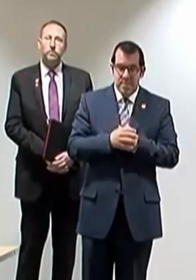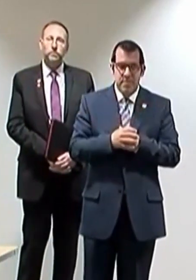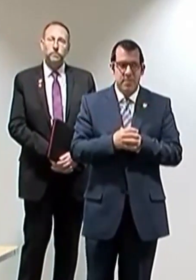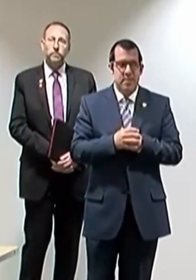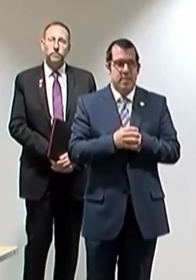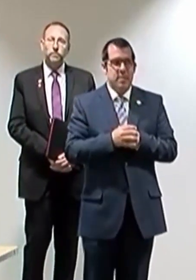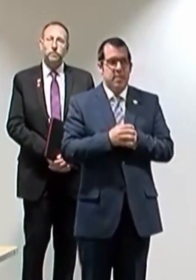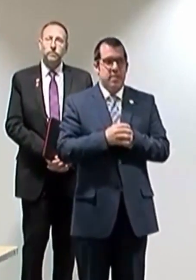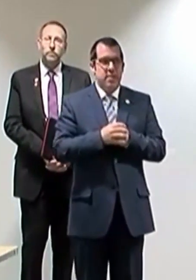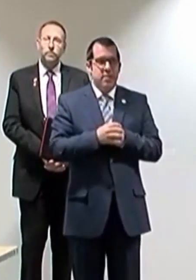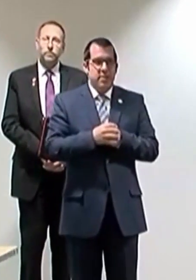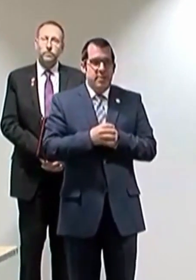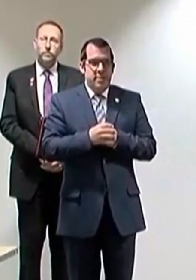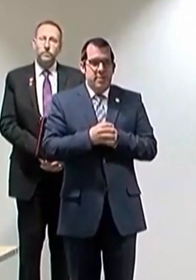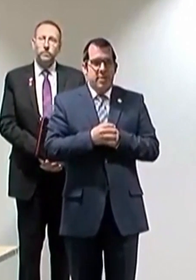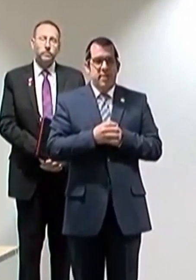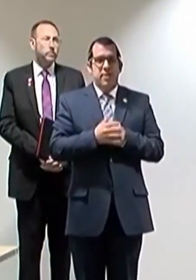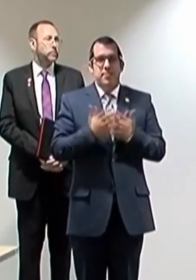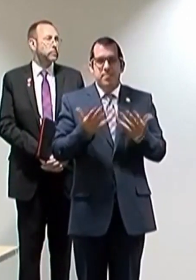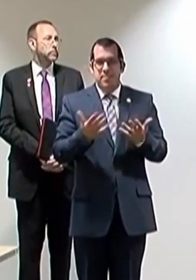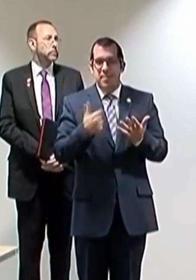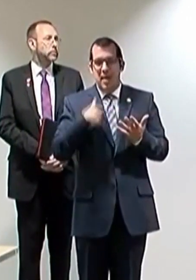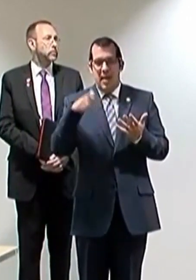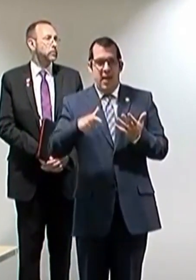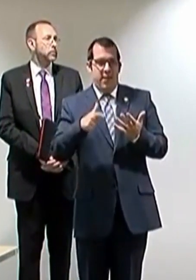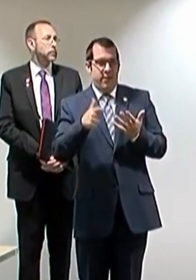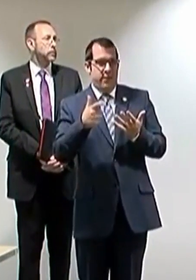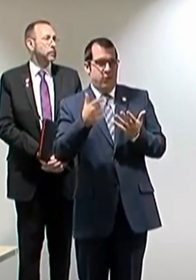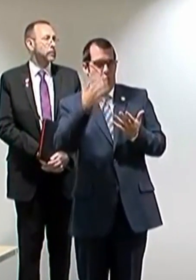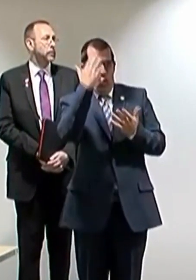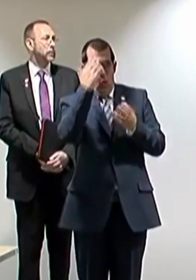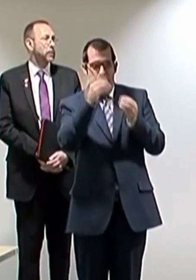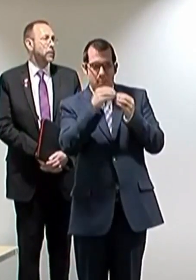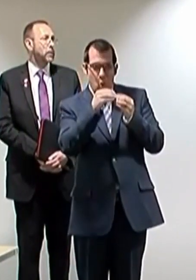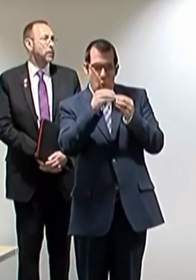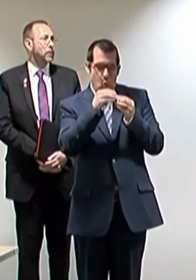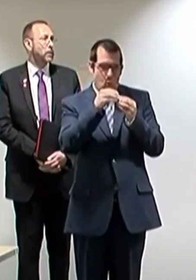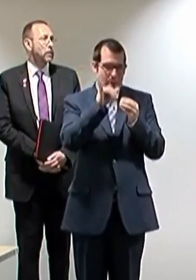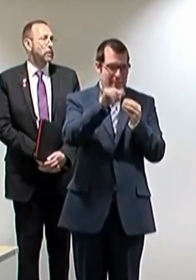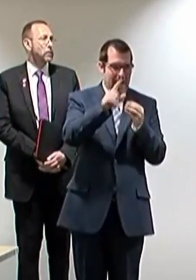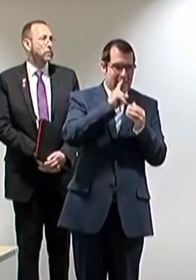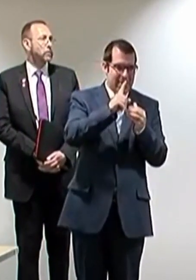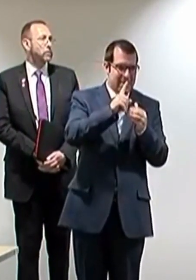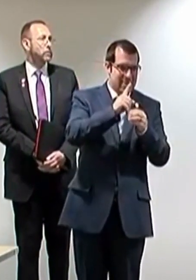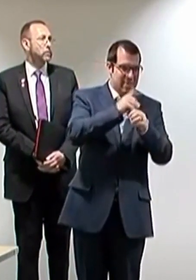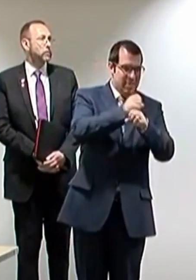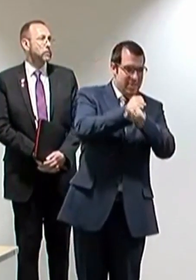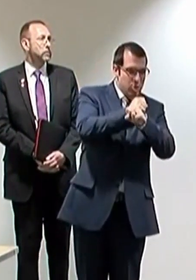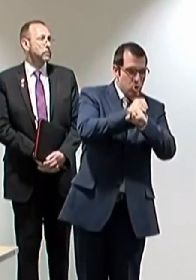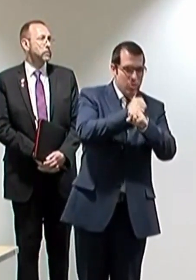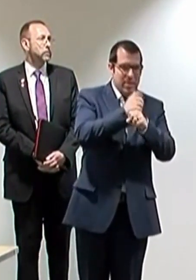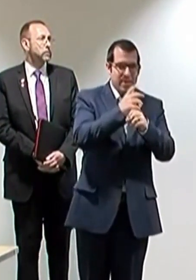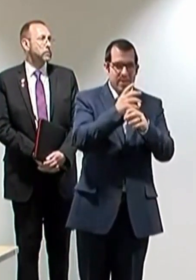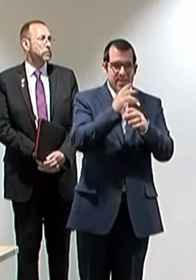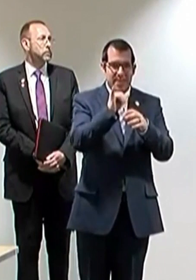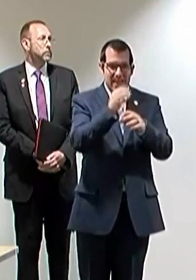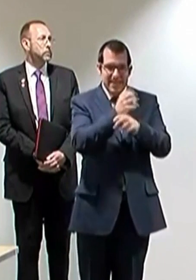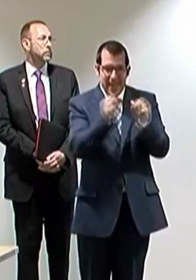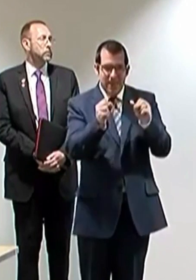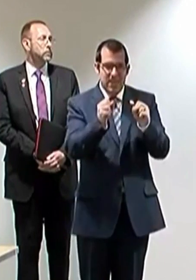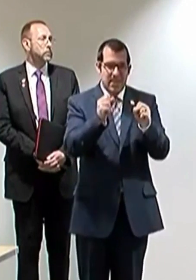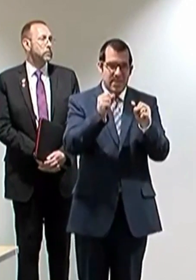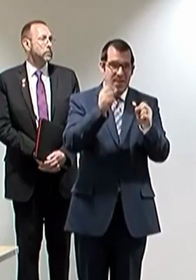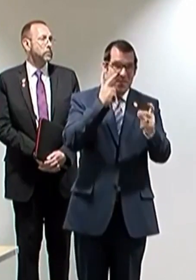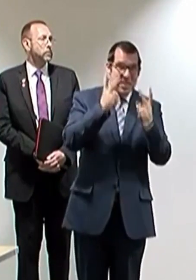Well, I'd have to know more about whether this is a security issue, a safety issue, a